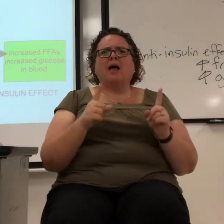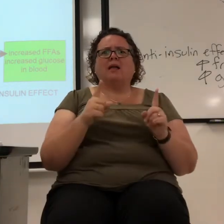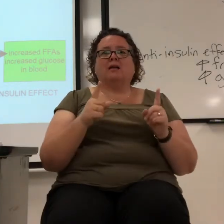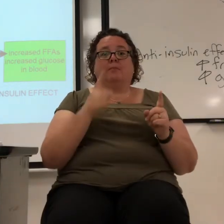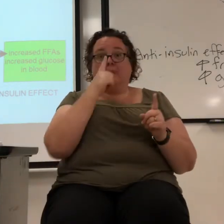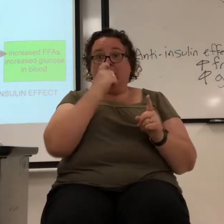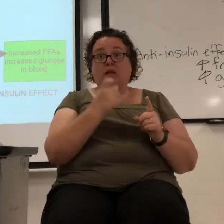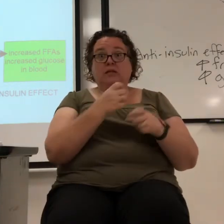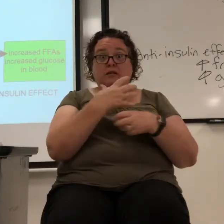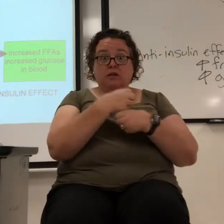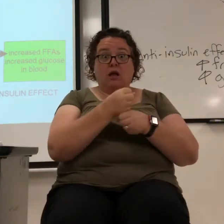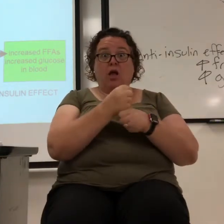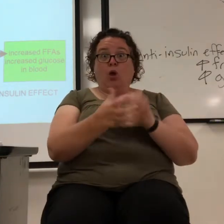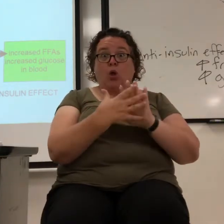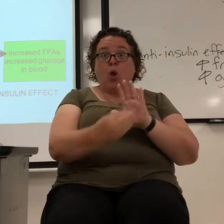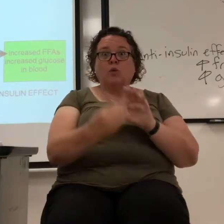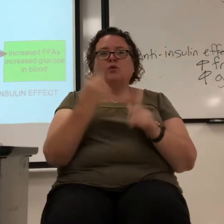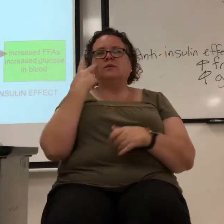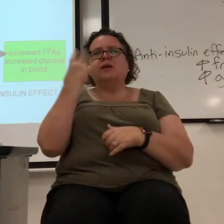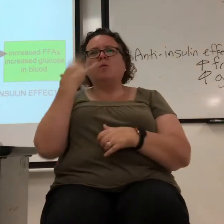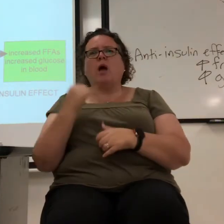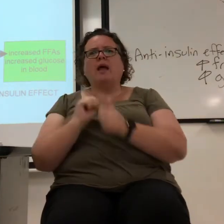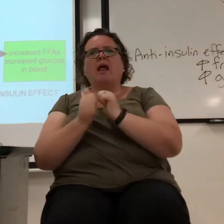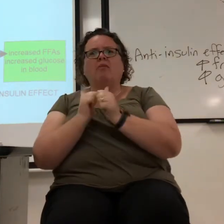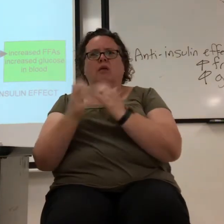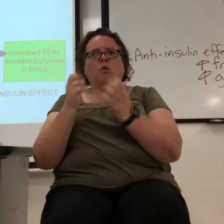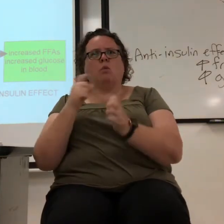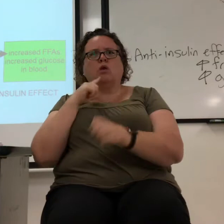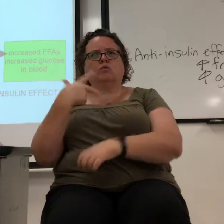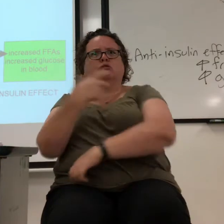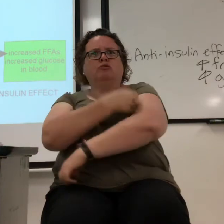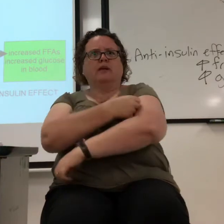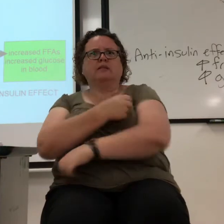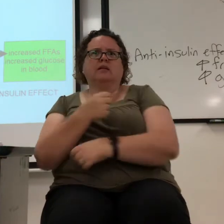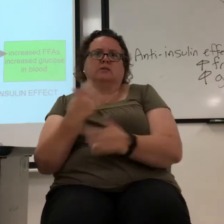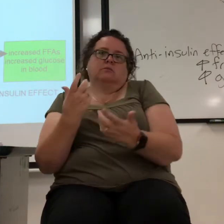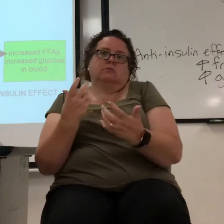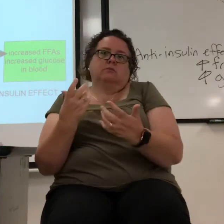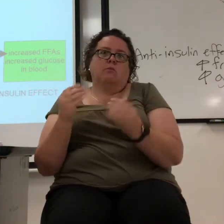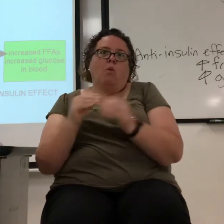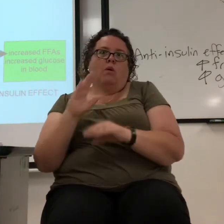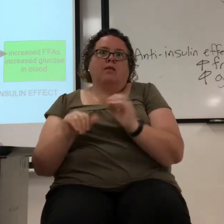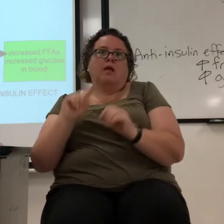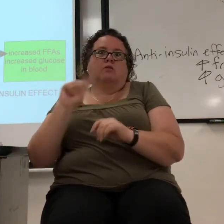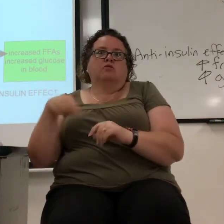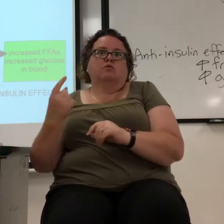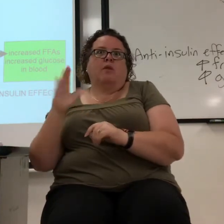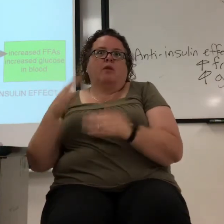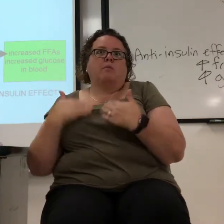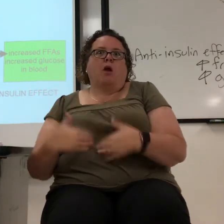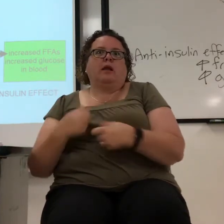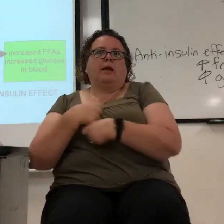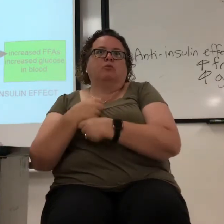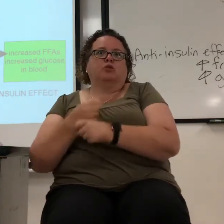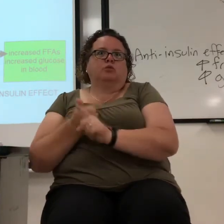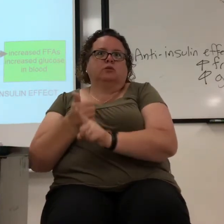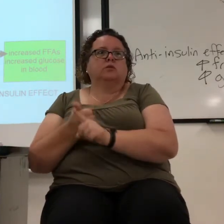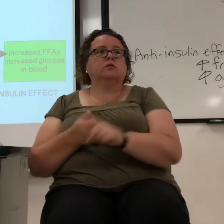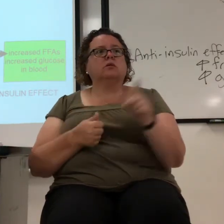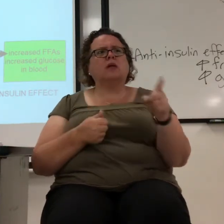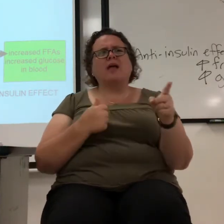mean, you can see why an athlete would want to inject it, okay, beyond what their body can produce. Yeah, question? I have a